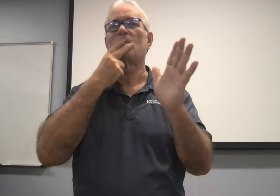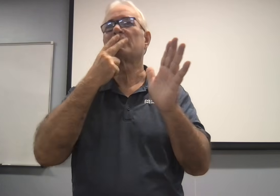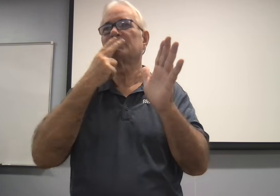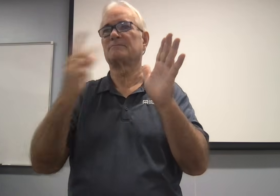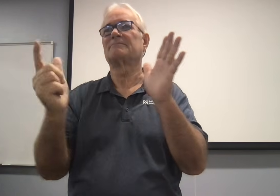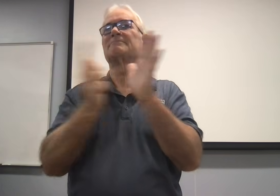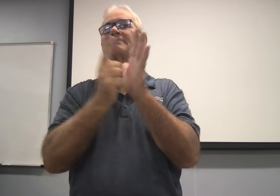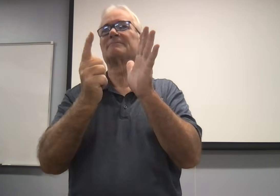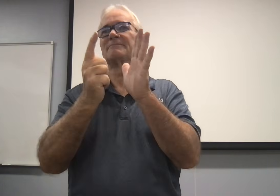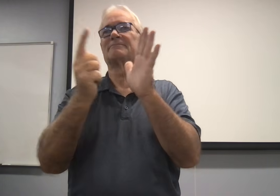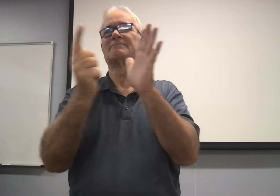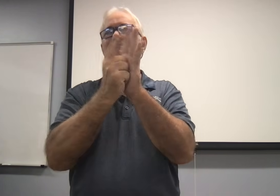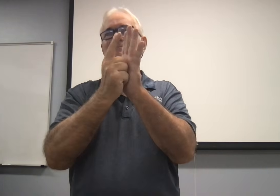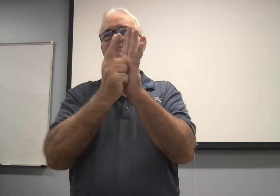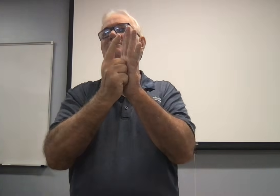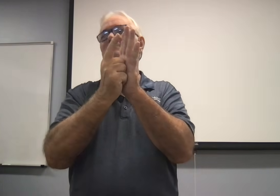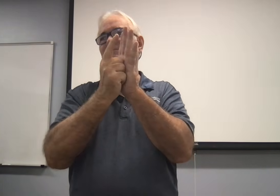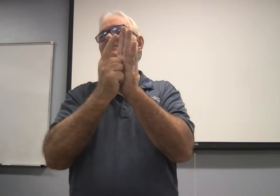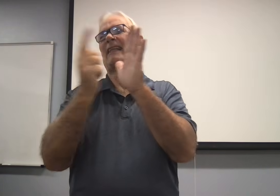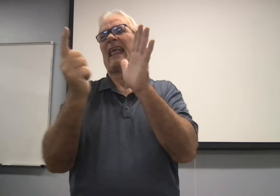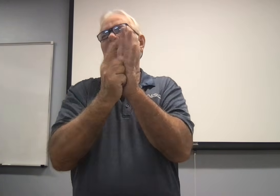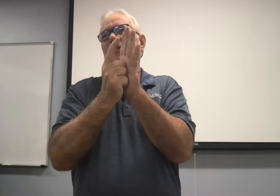illegal to smoke. Illegal, no smoking.